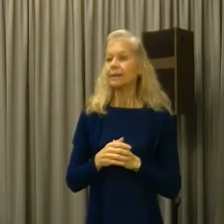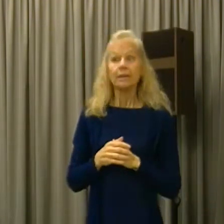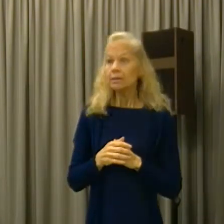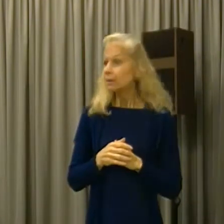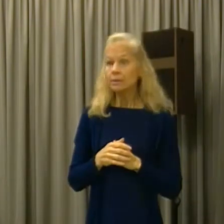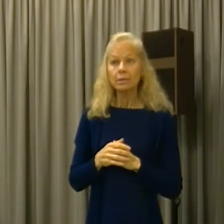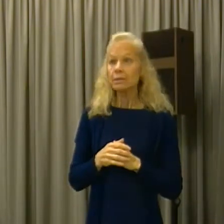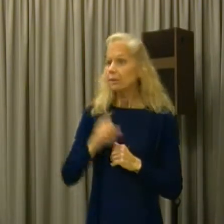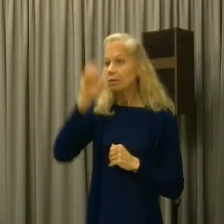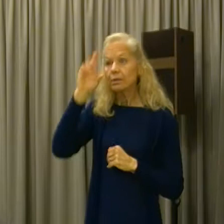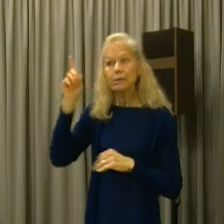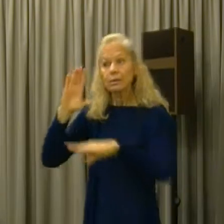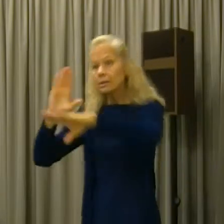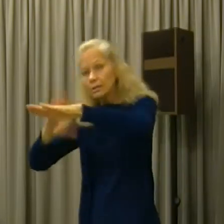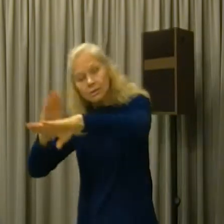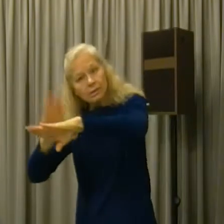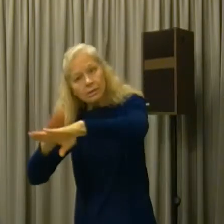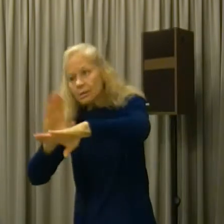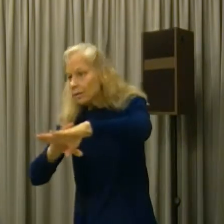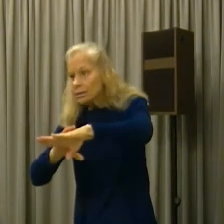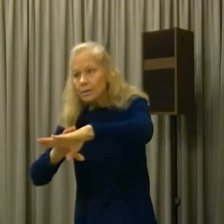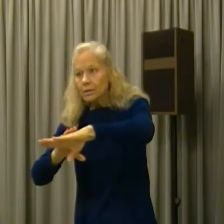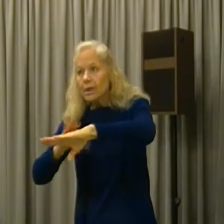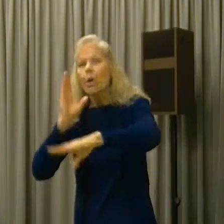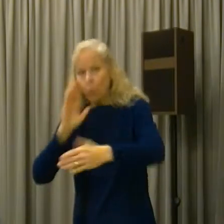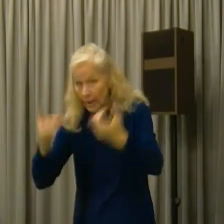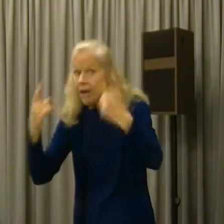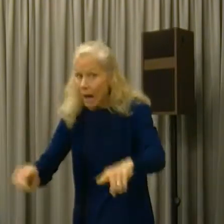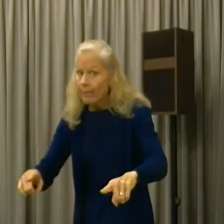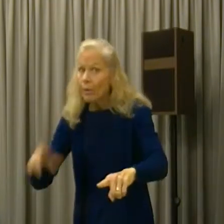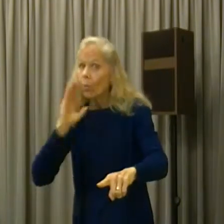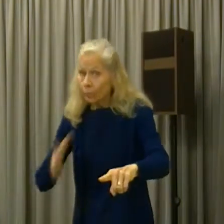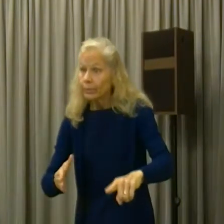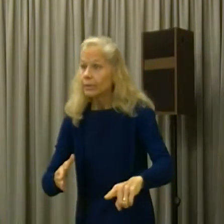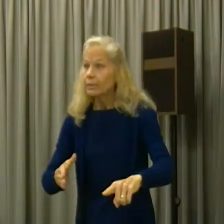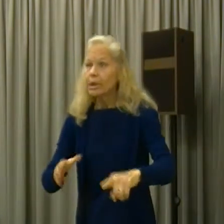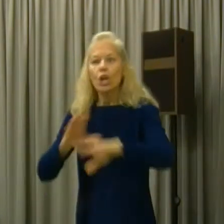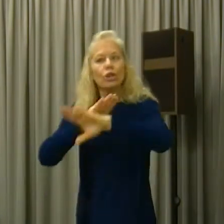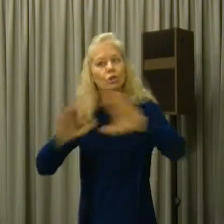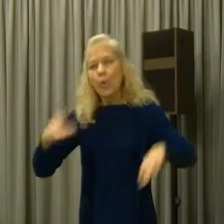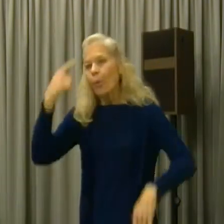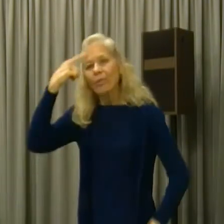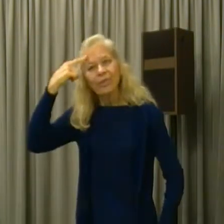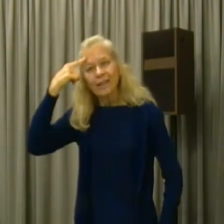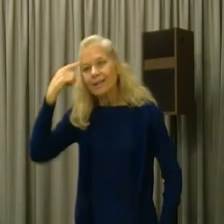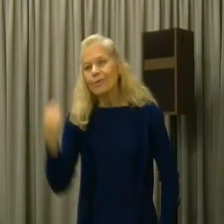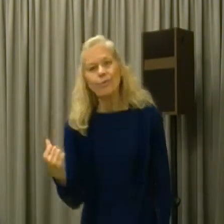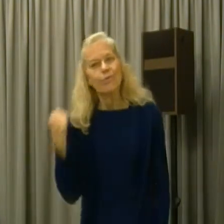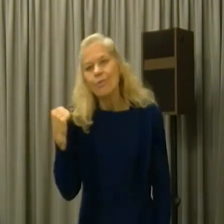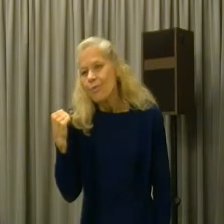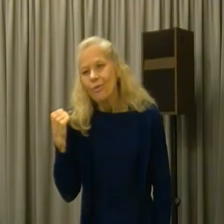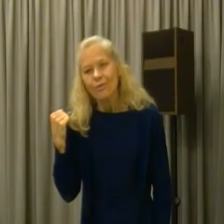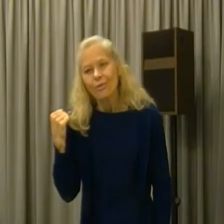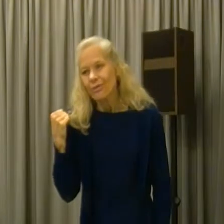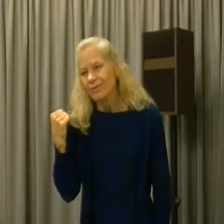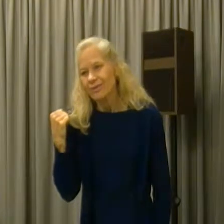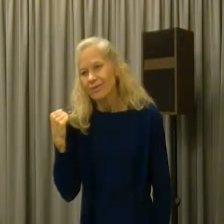Thought rejection. You need to reject those evil thoughts, those that are not liable to God. Which brings us to point number five,